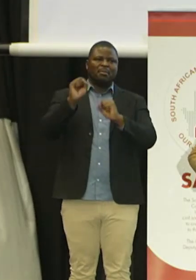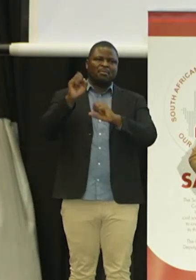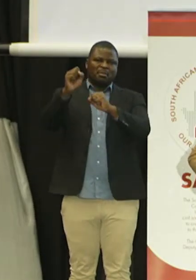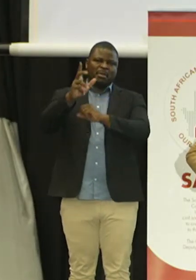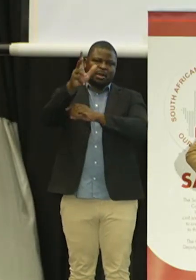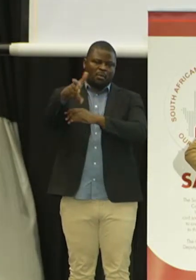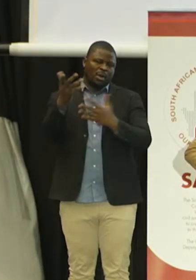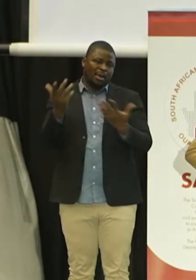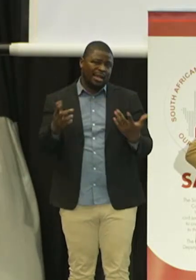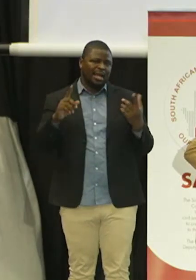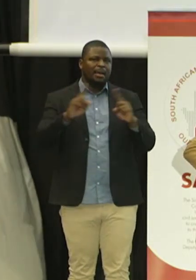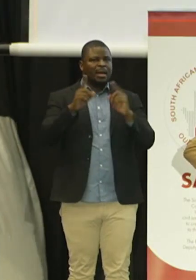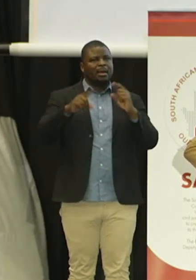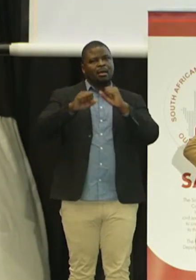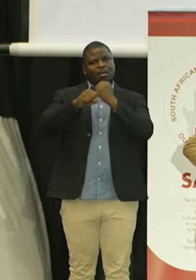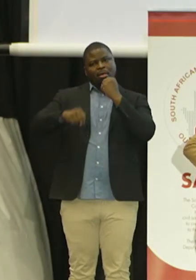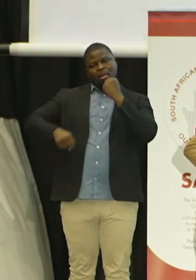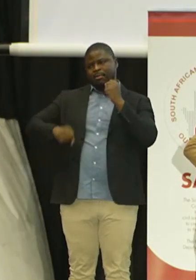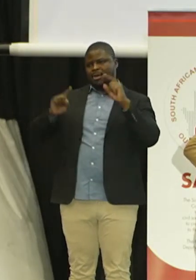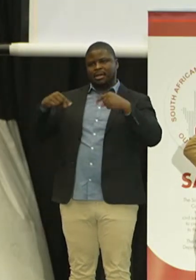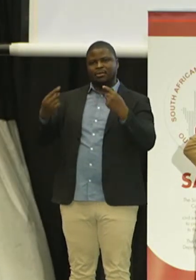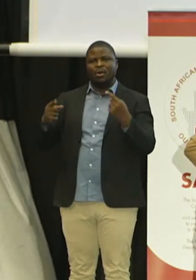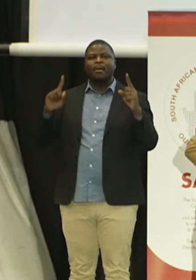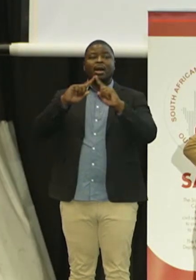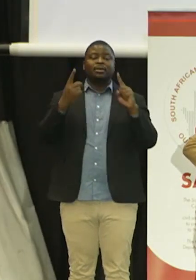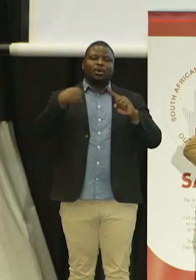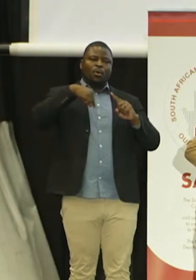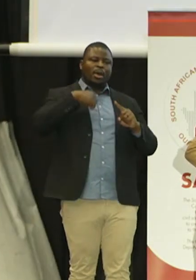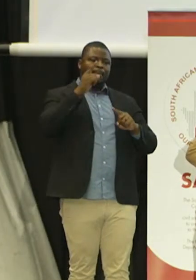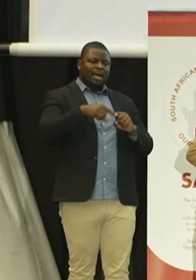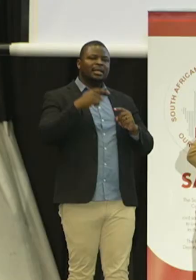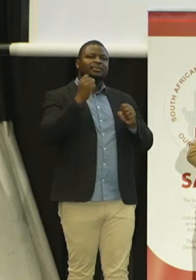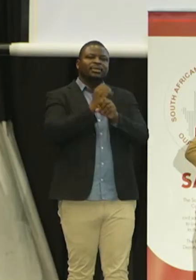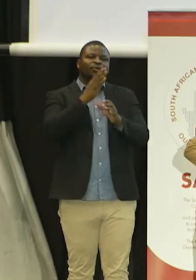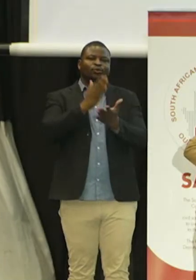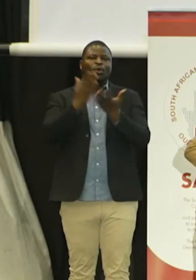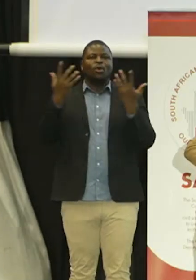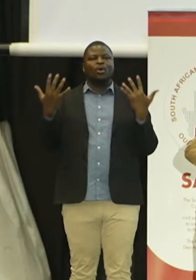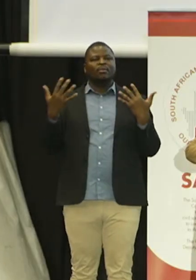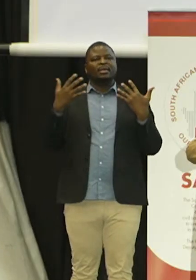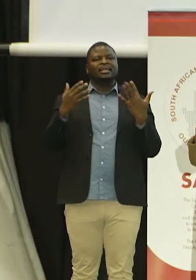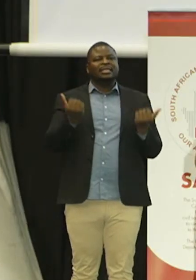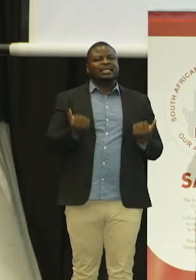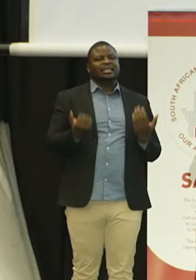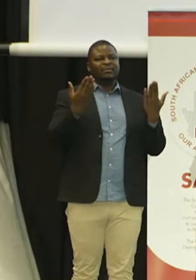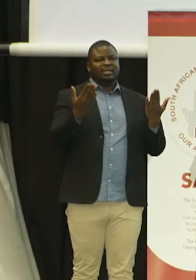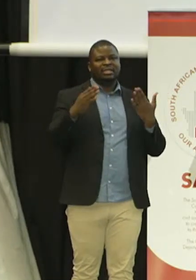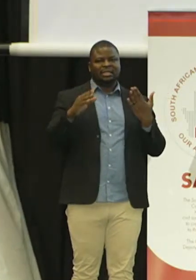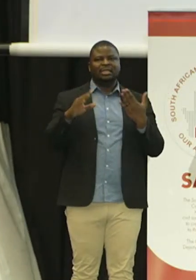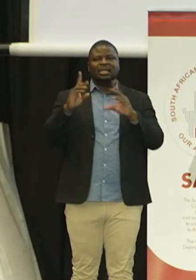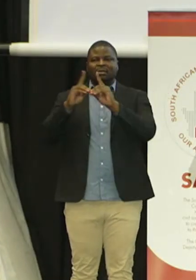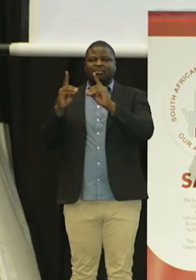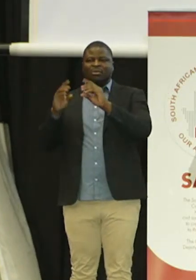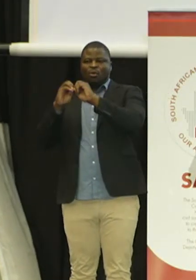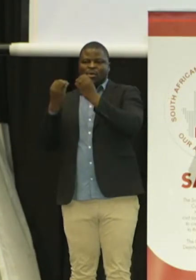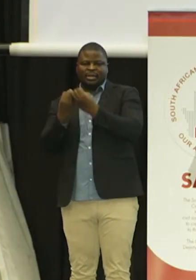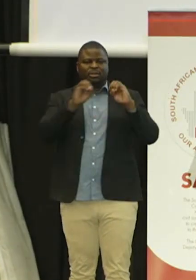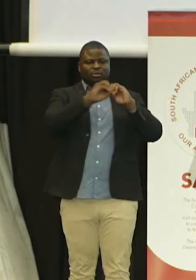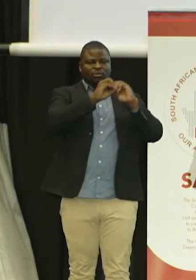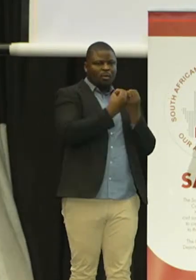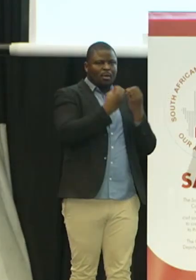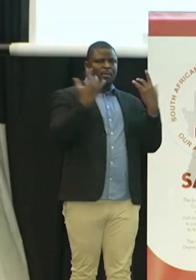that we have an integrated way of delivering our services and ensuring that key populations are not